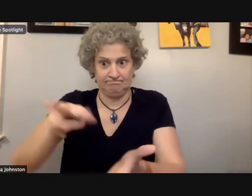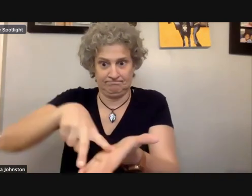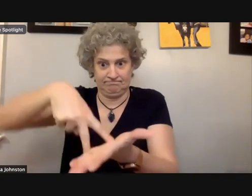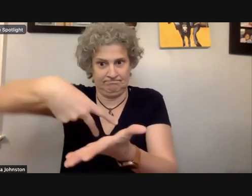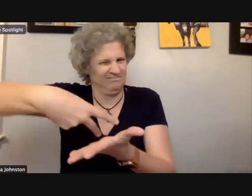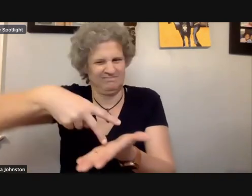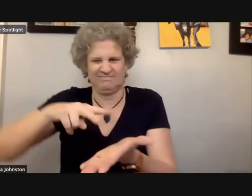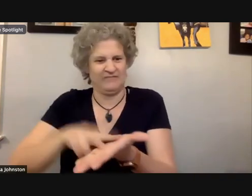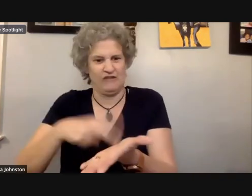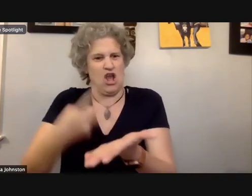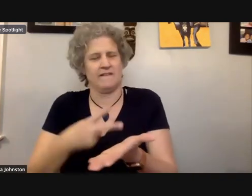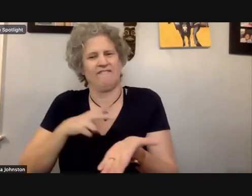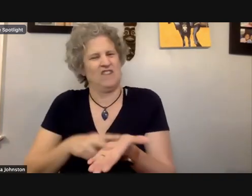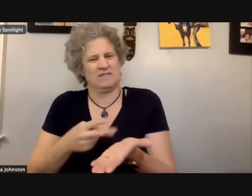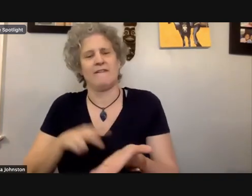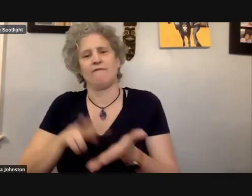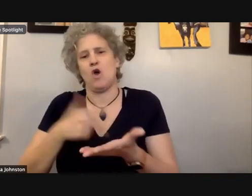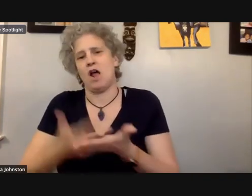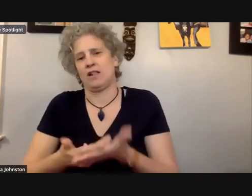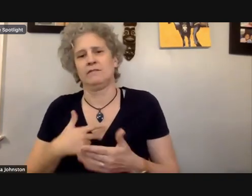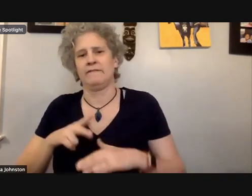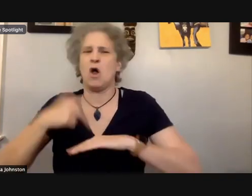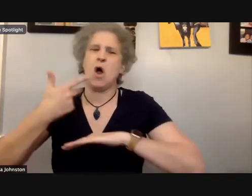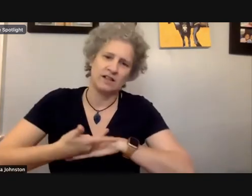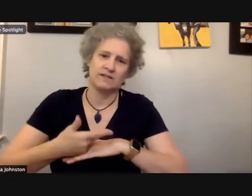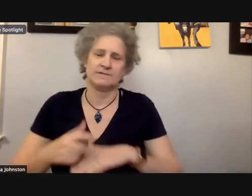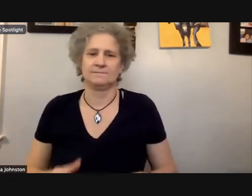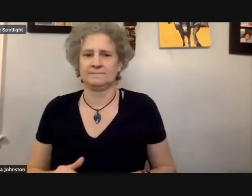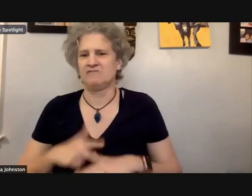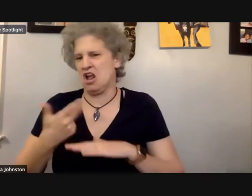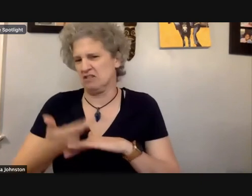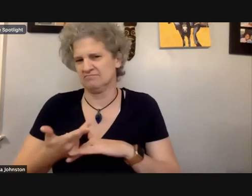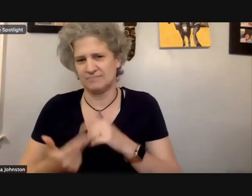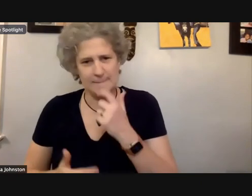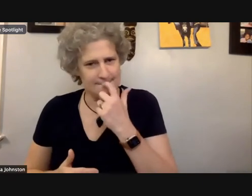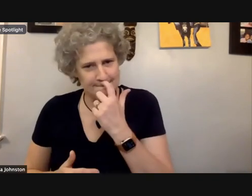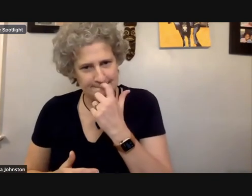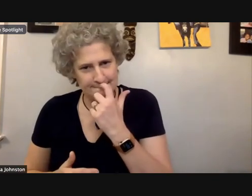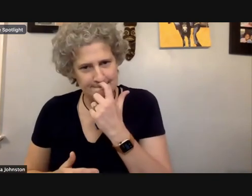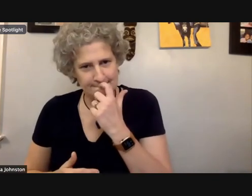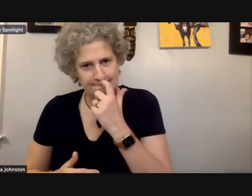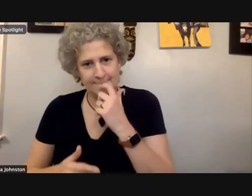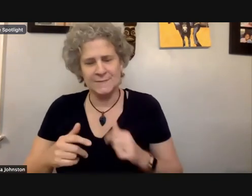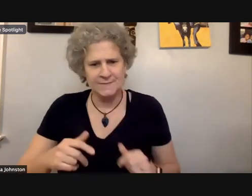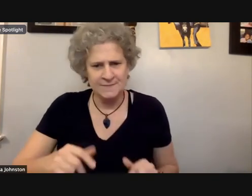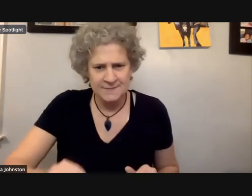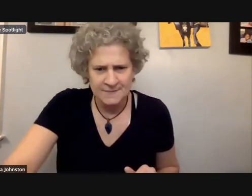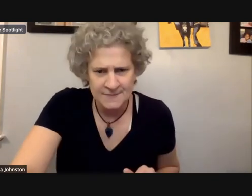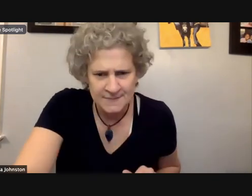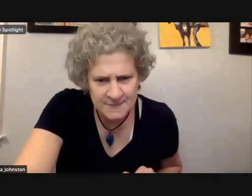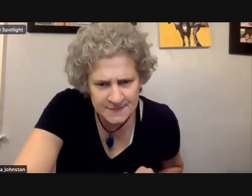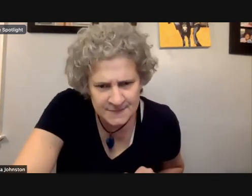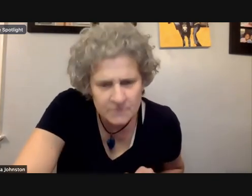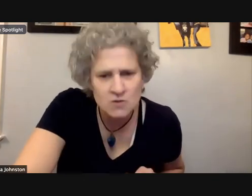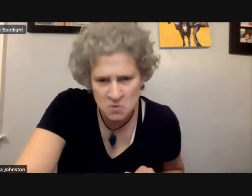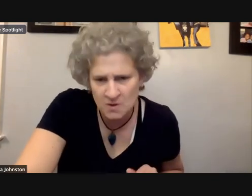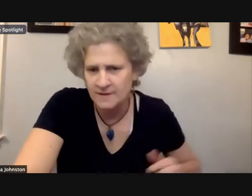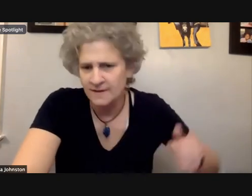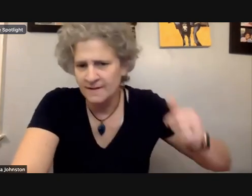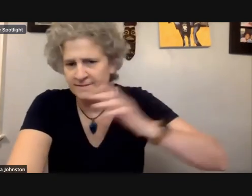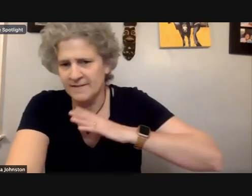bit different. It looks almost like a K. You're not going to use a V hand shape because ergonomically that's a little bit awkward and painful. So this would